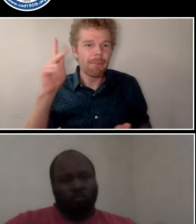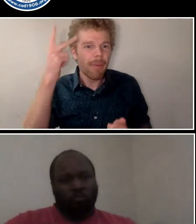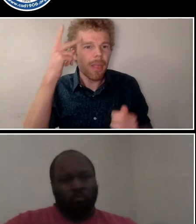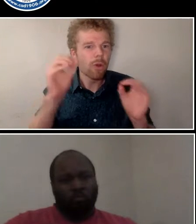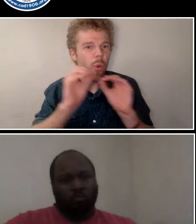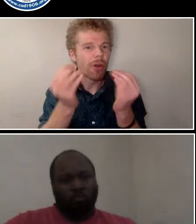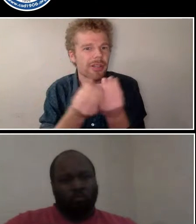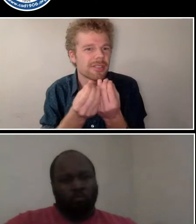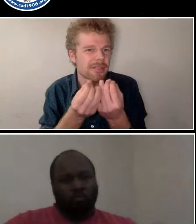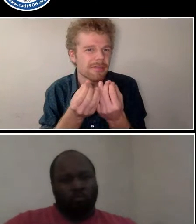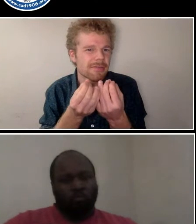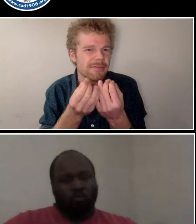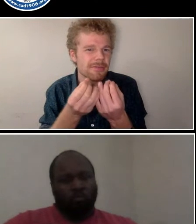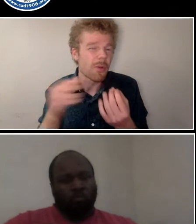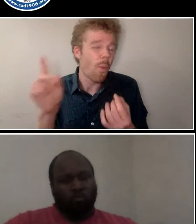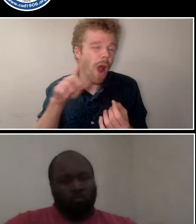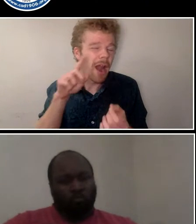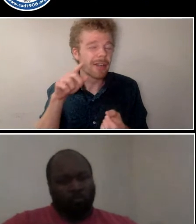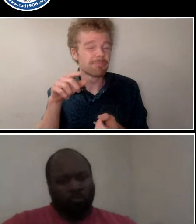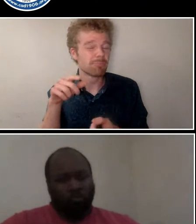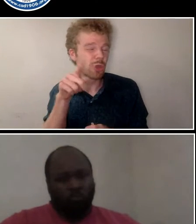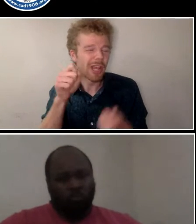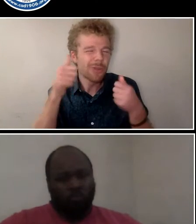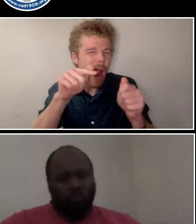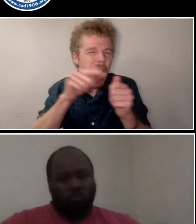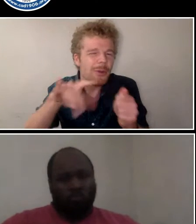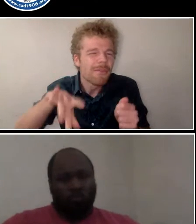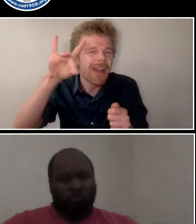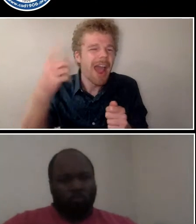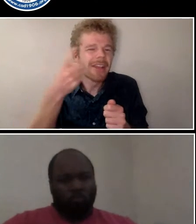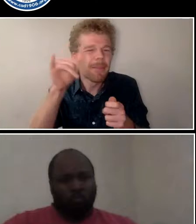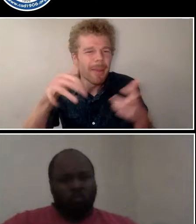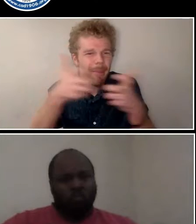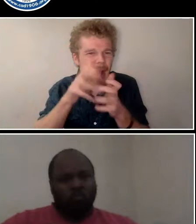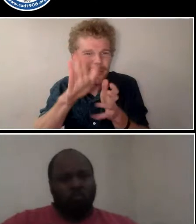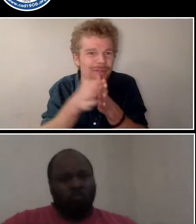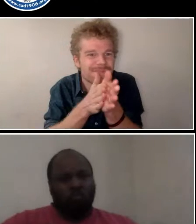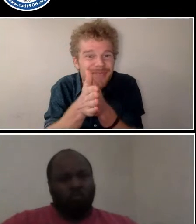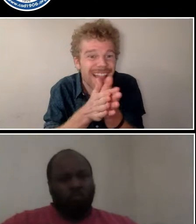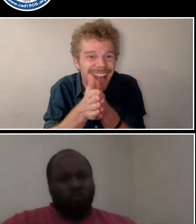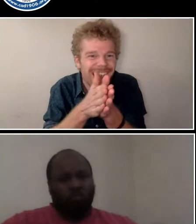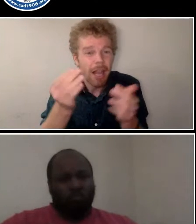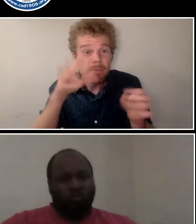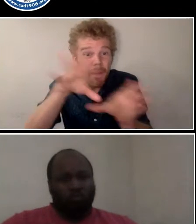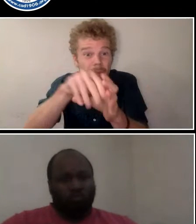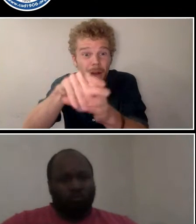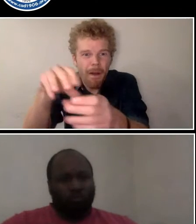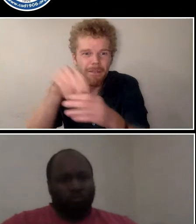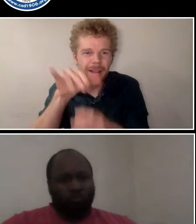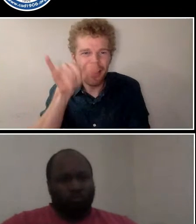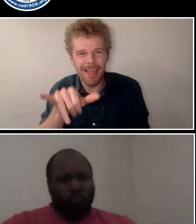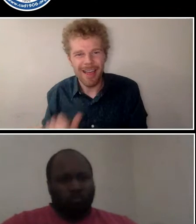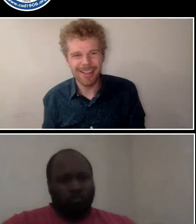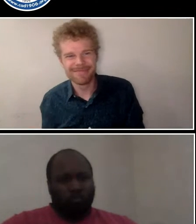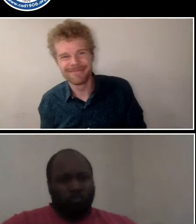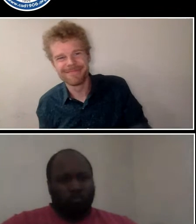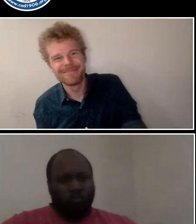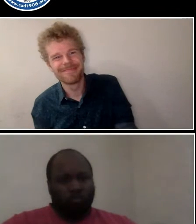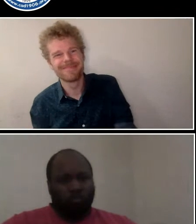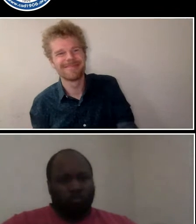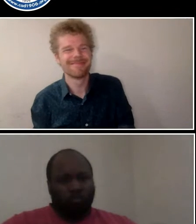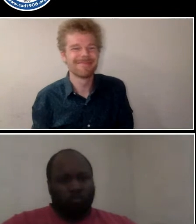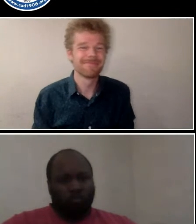LGBT individuals, and that's anywhere in California. You already have sort of political organizations in Los Angeles, San Francisco,